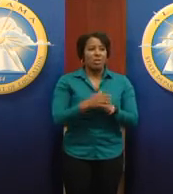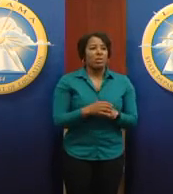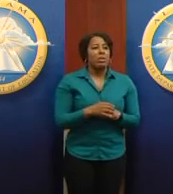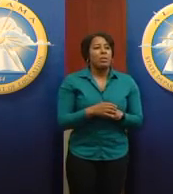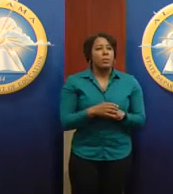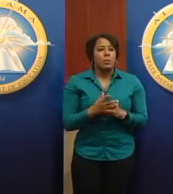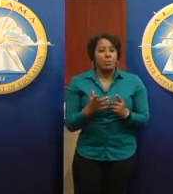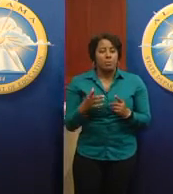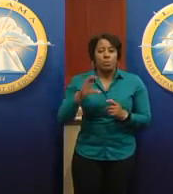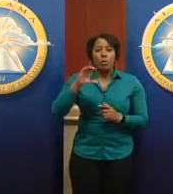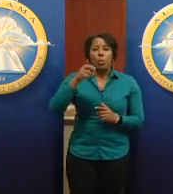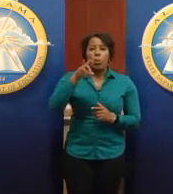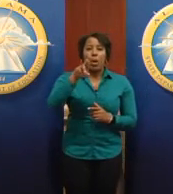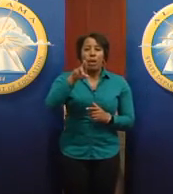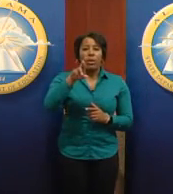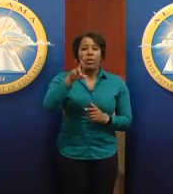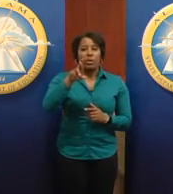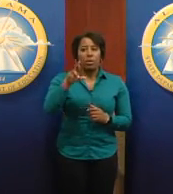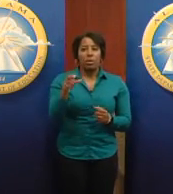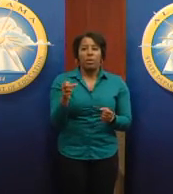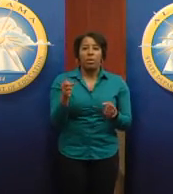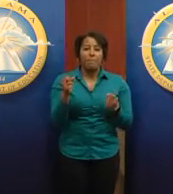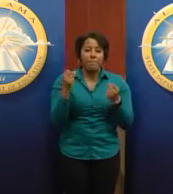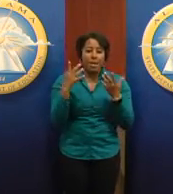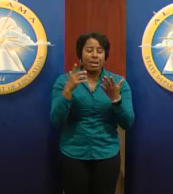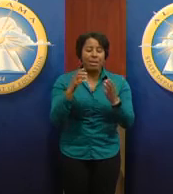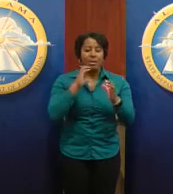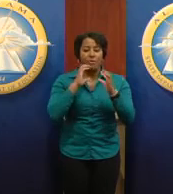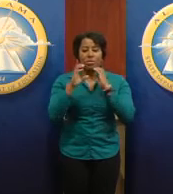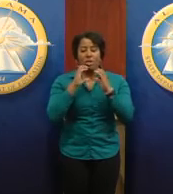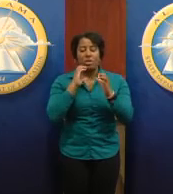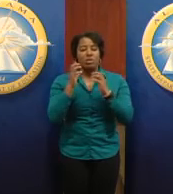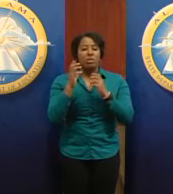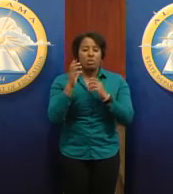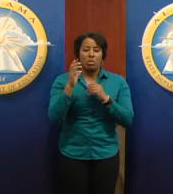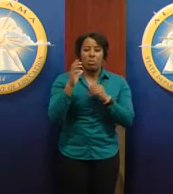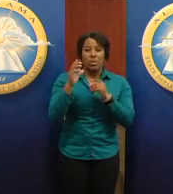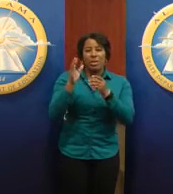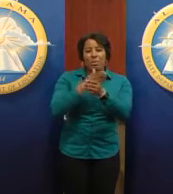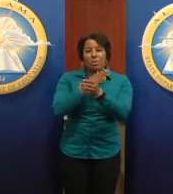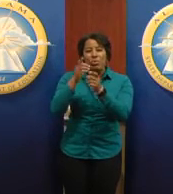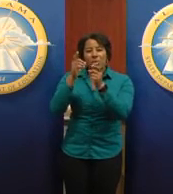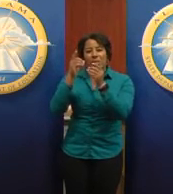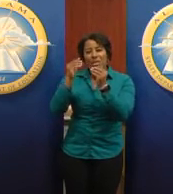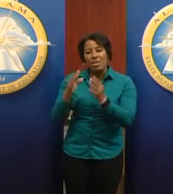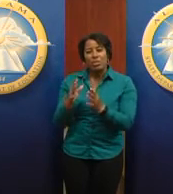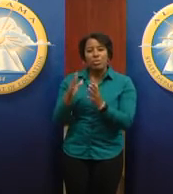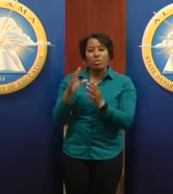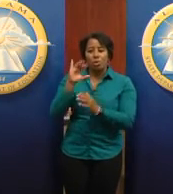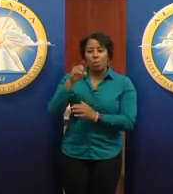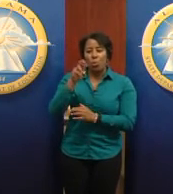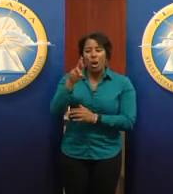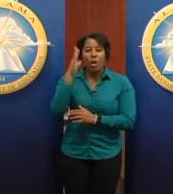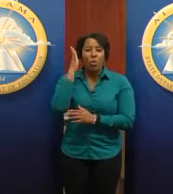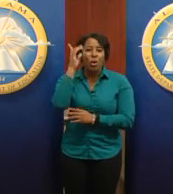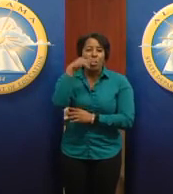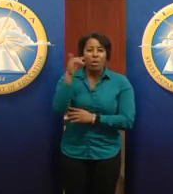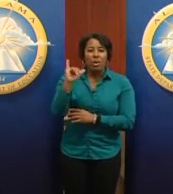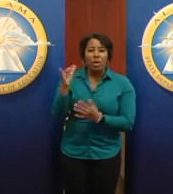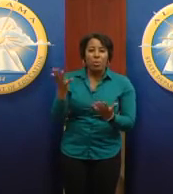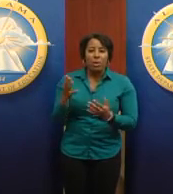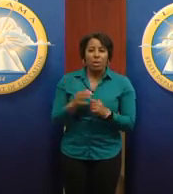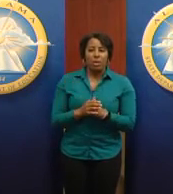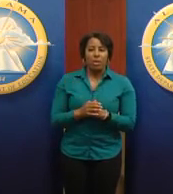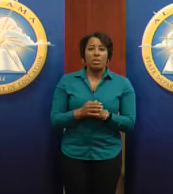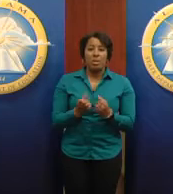out. Choir. I've had a lot of conversations with music teachers, what choir will look like. There are many activities where you can social distance.